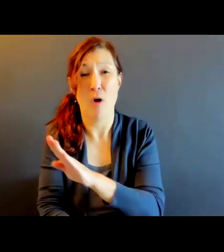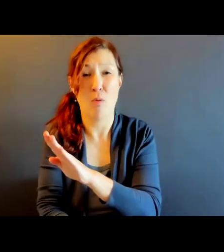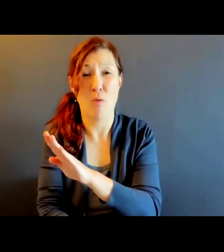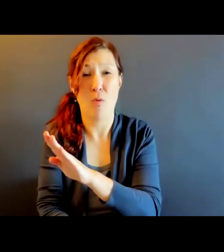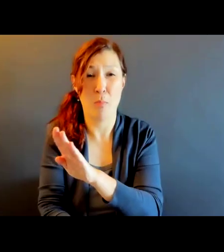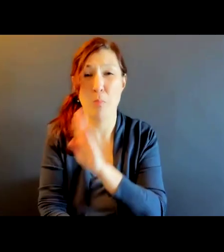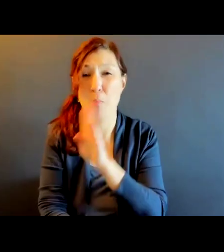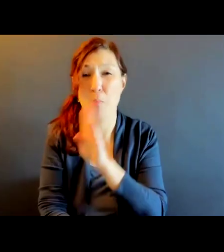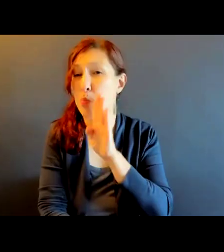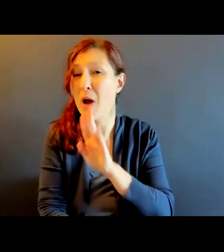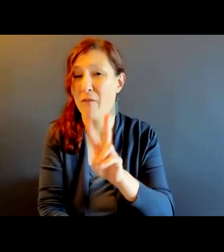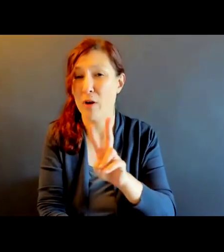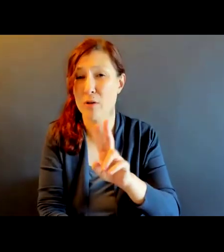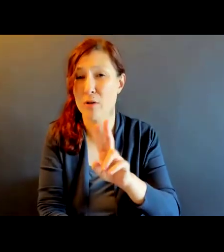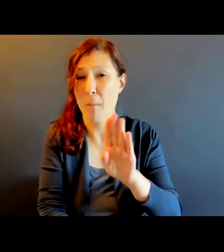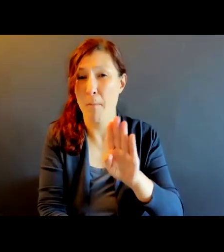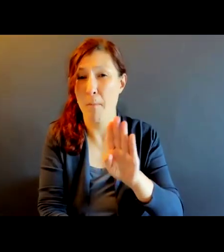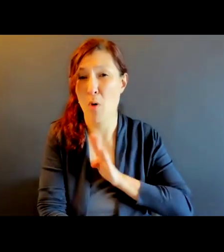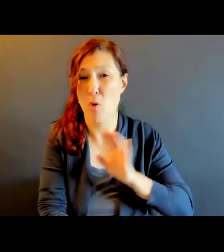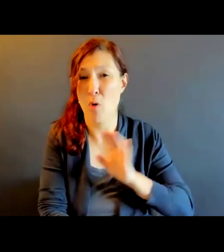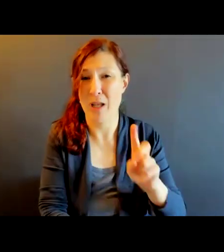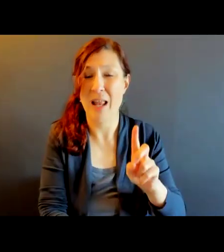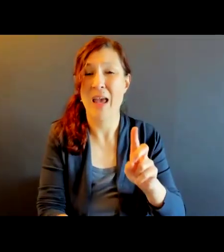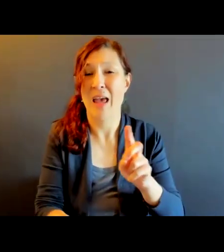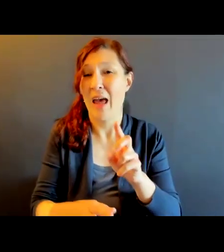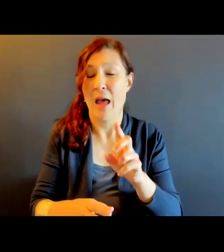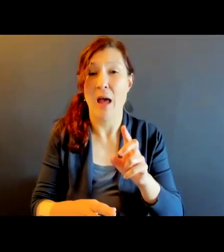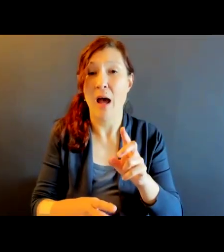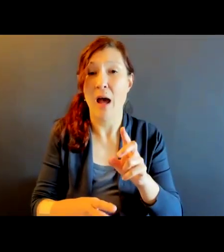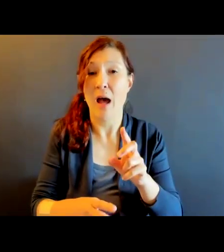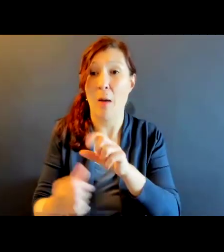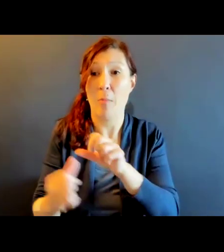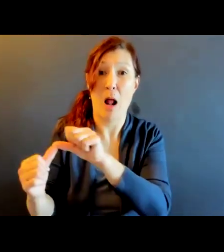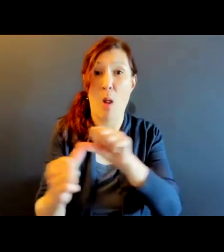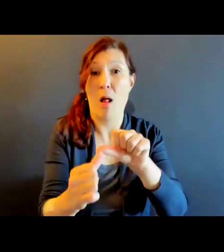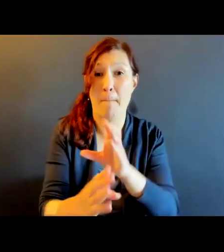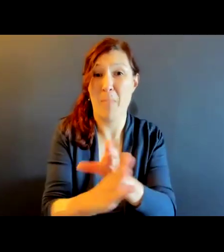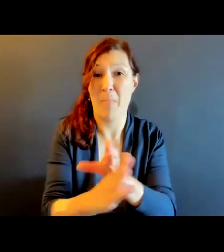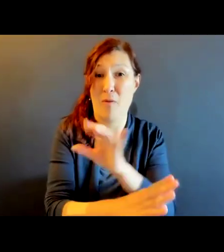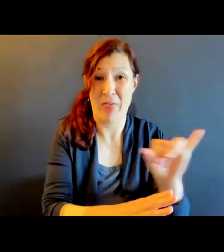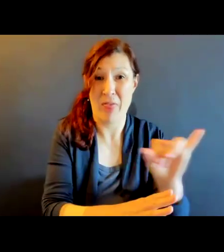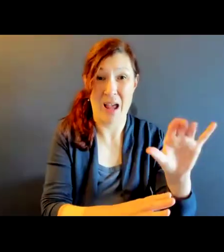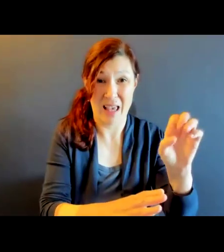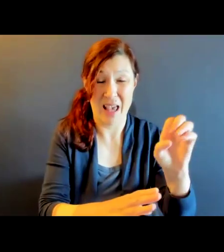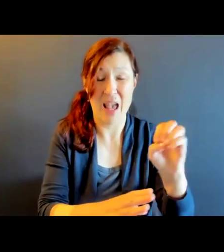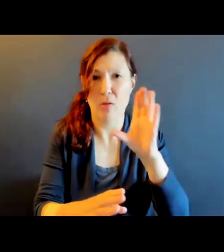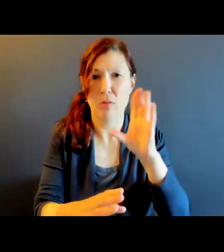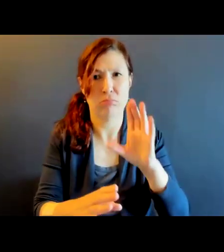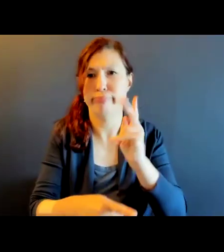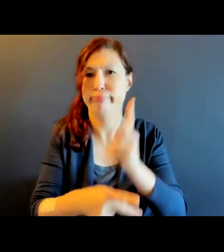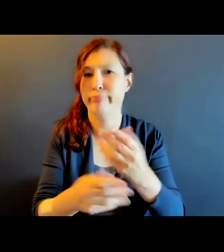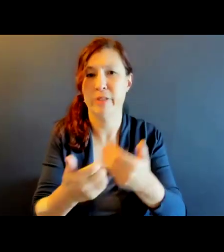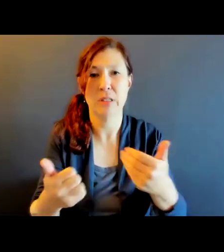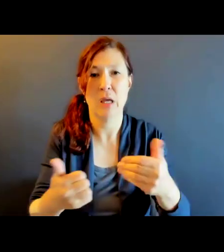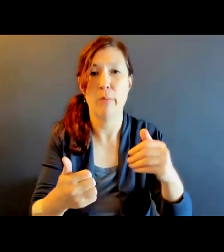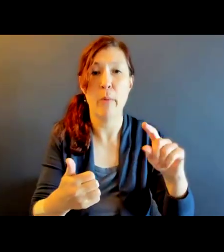that separate but equal doctrine that legalized segregation. This year, BPS honors Sarah Roberts'